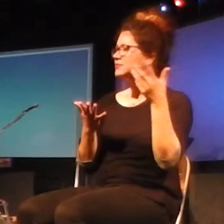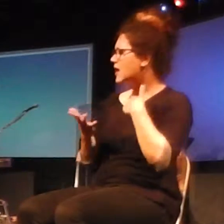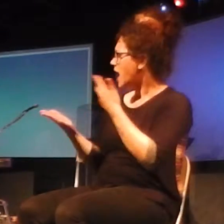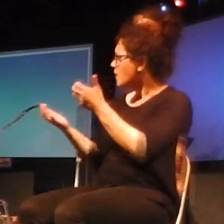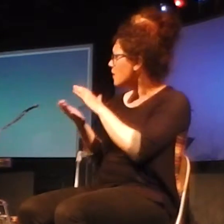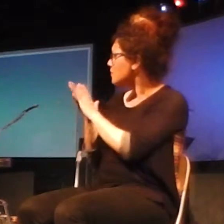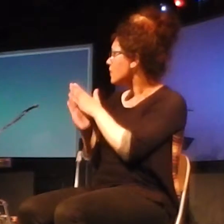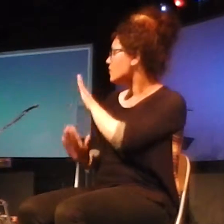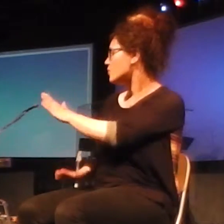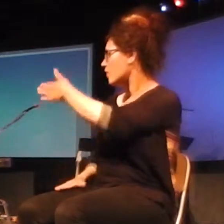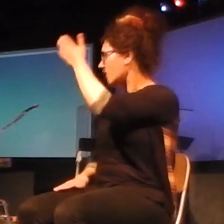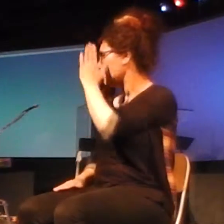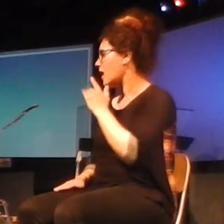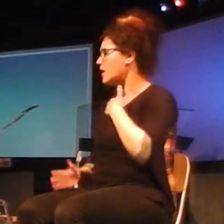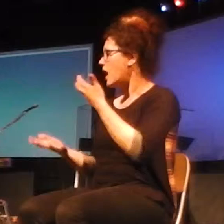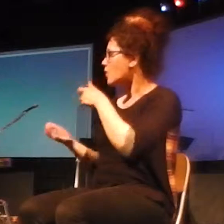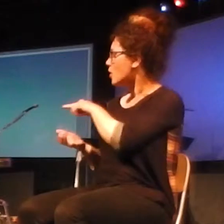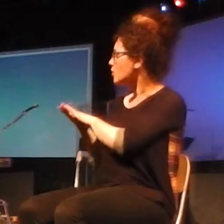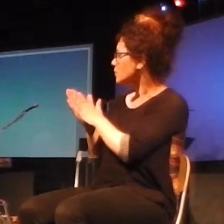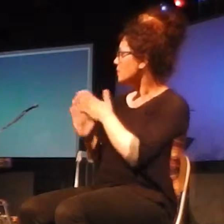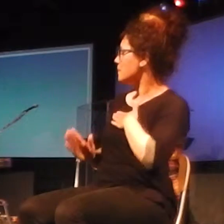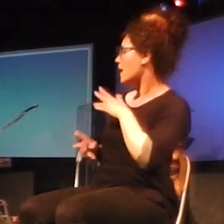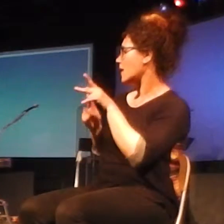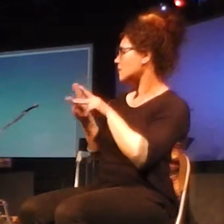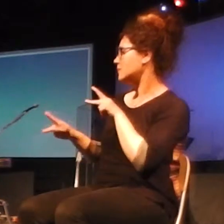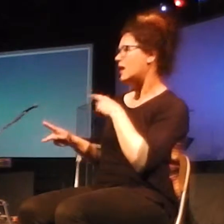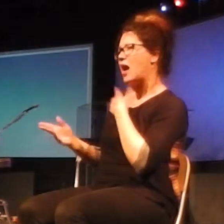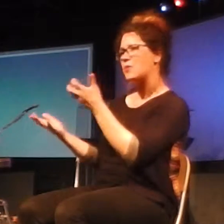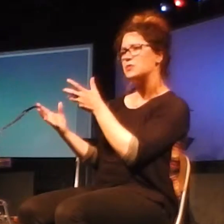I want you to be my people. I want you to know me.